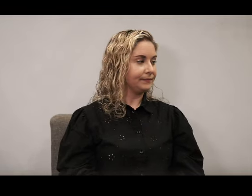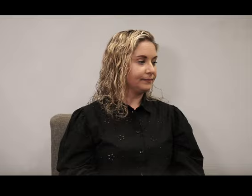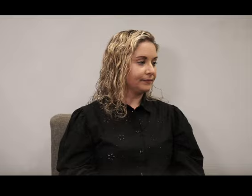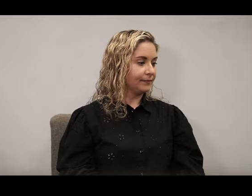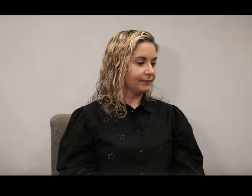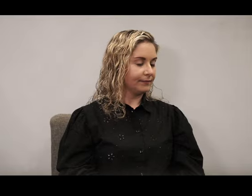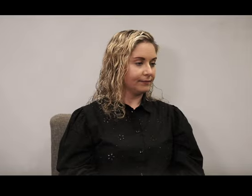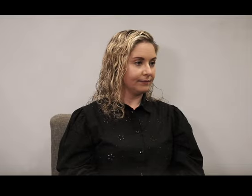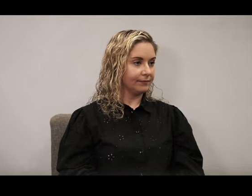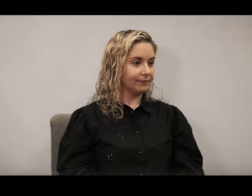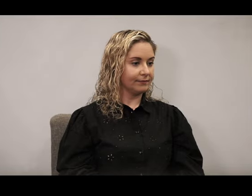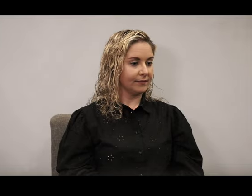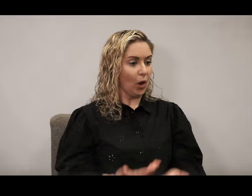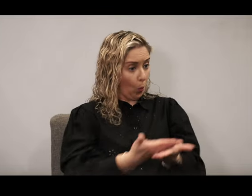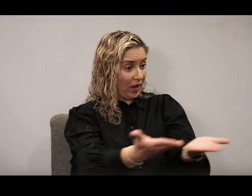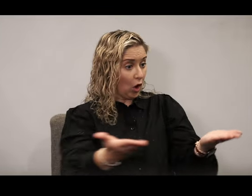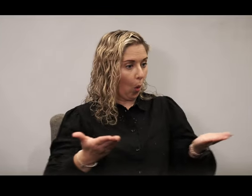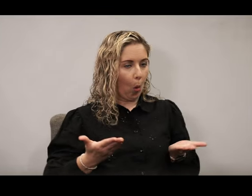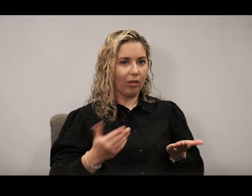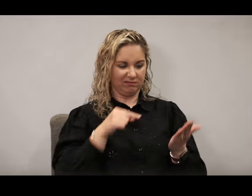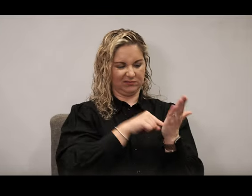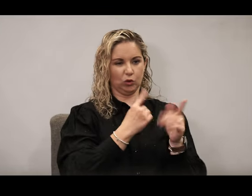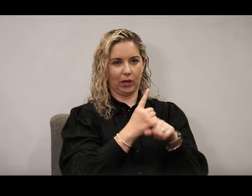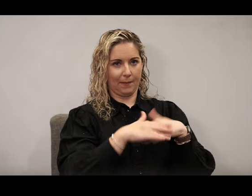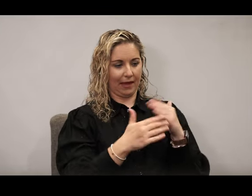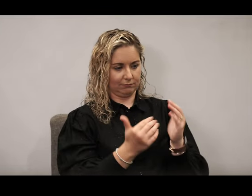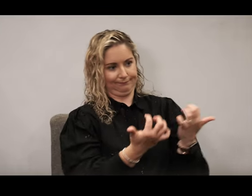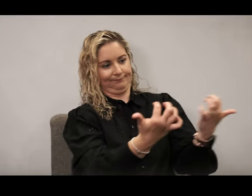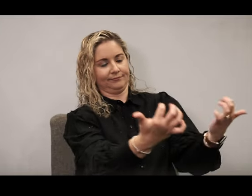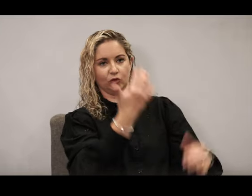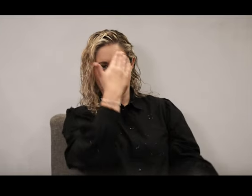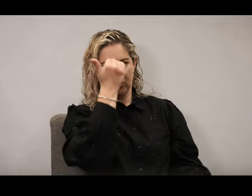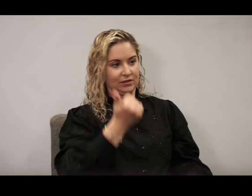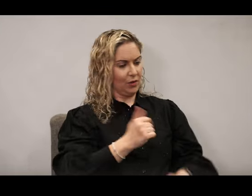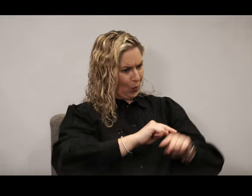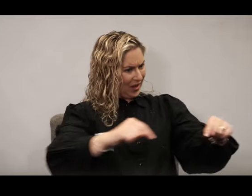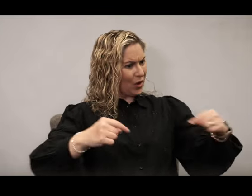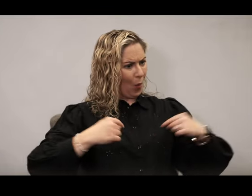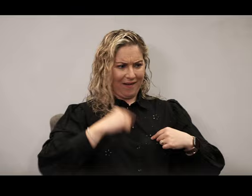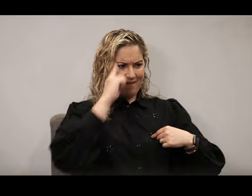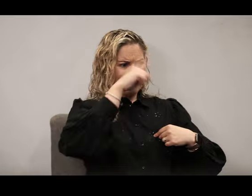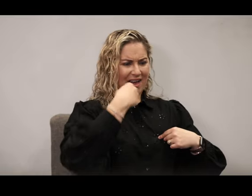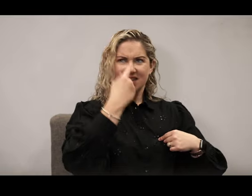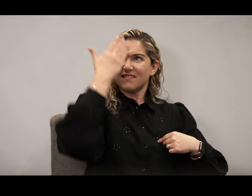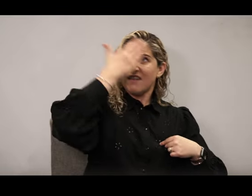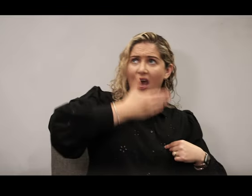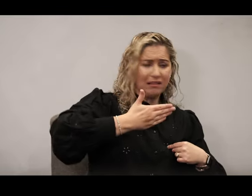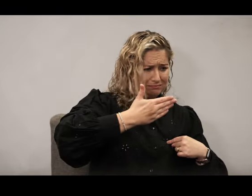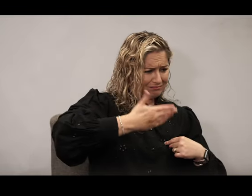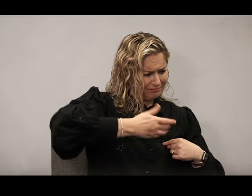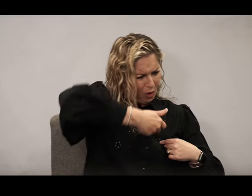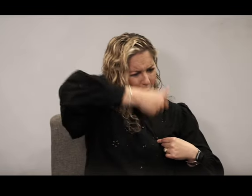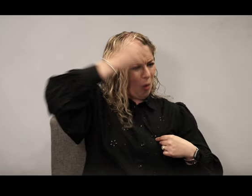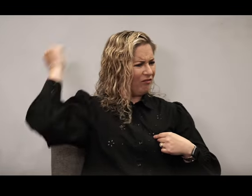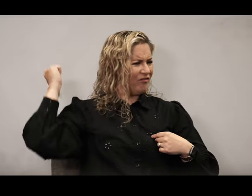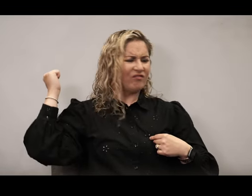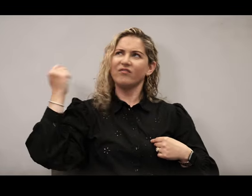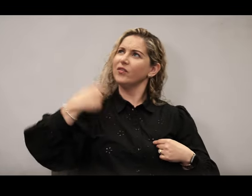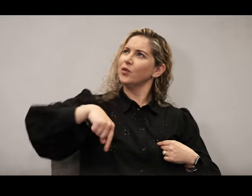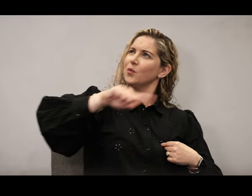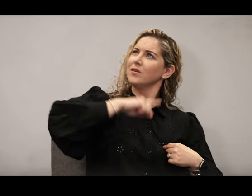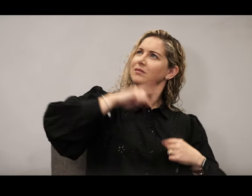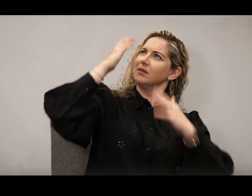And we all, talking to Christians, and we all who with unveiled faces contemplate the Lord's glory are